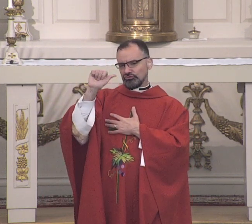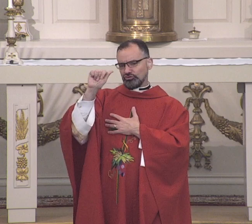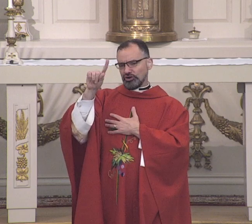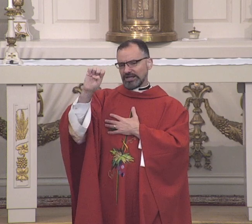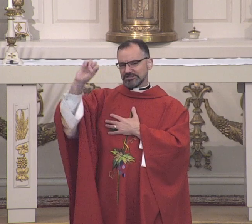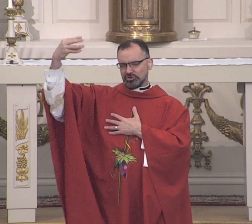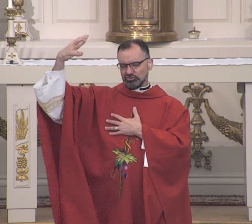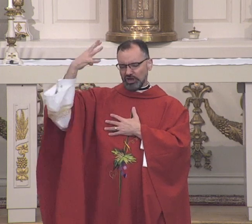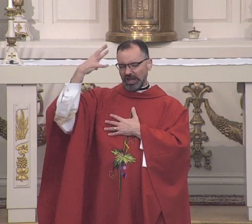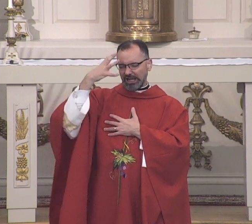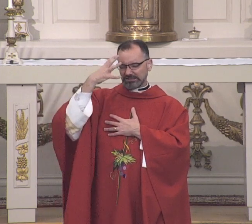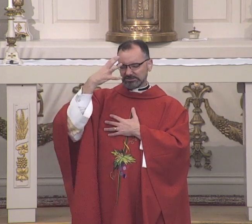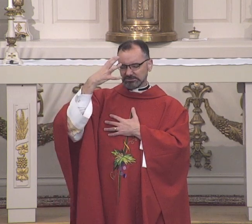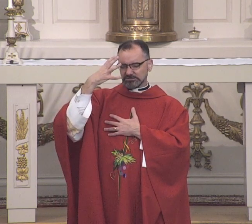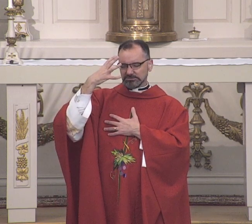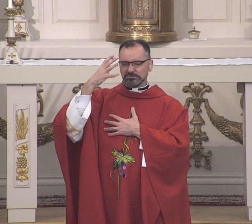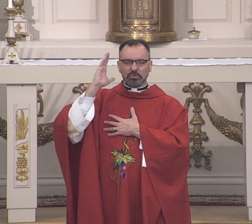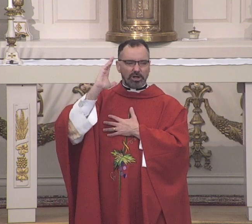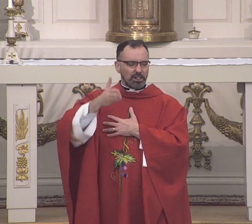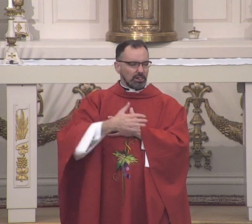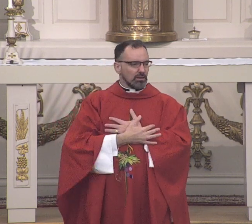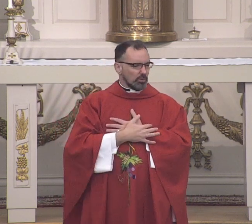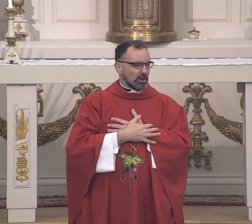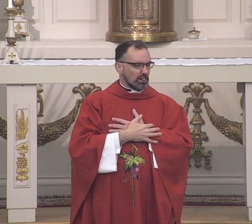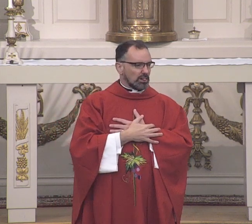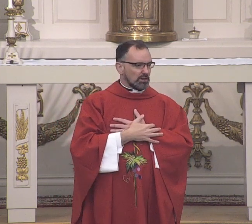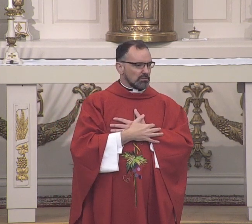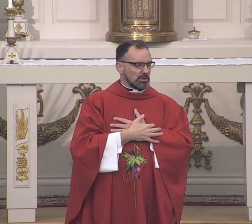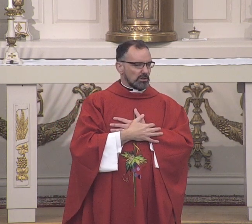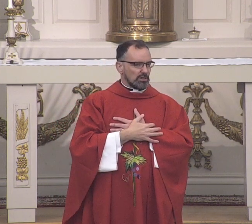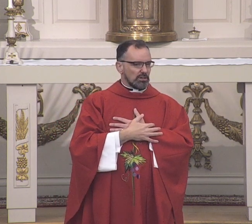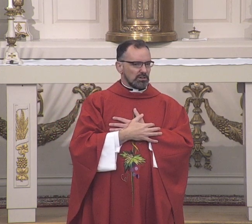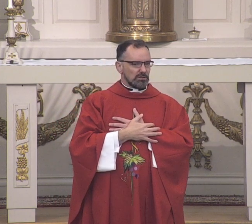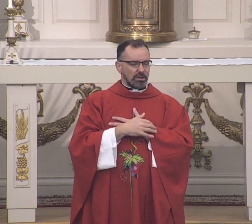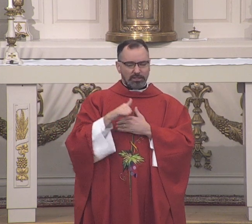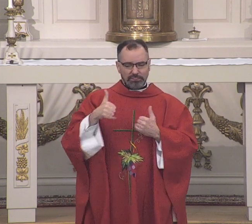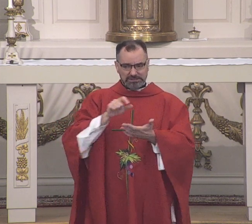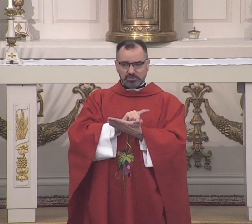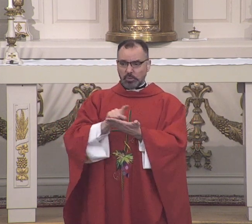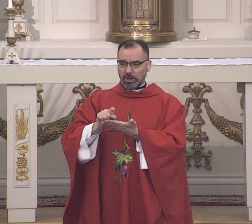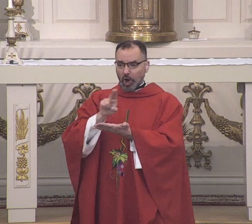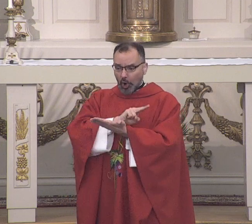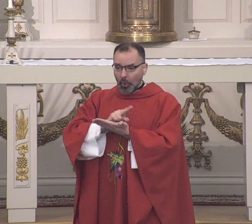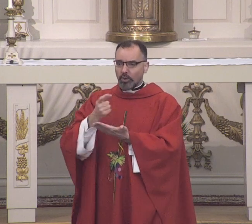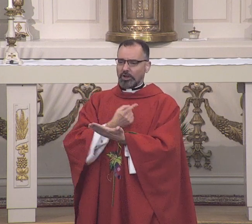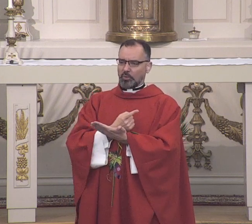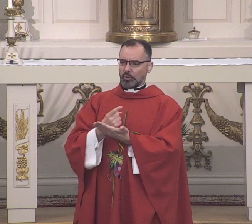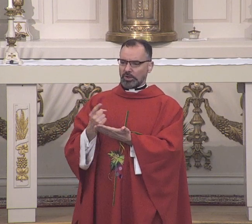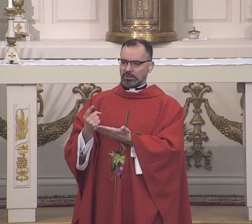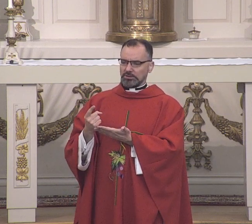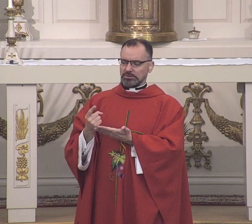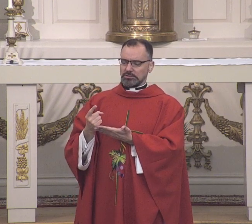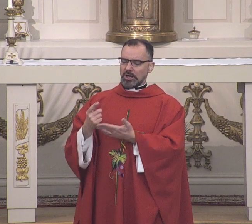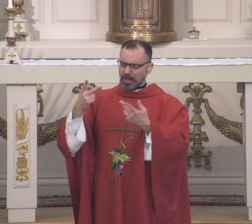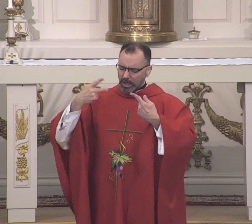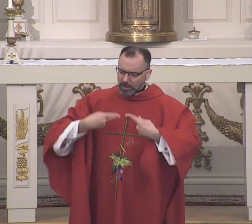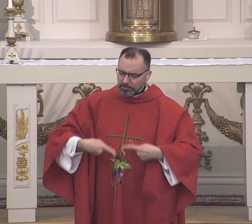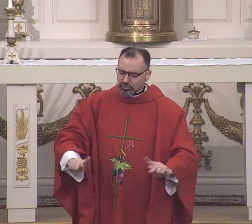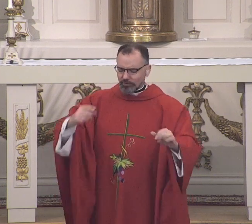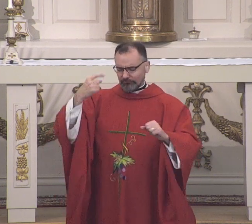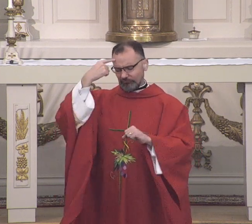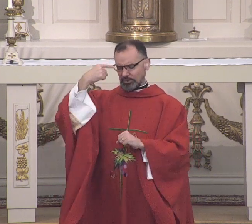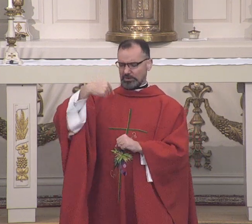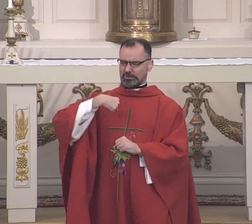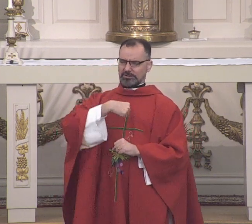God gives us grace. He will give us grace. This week, Holy